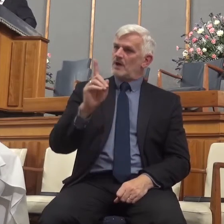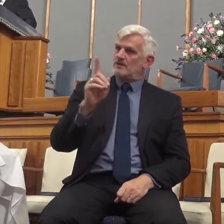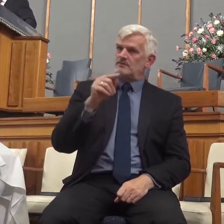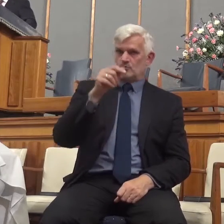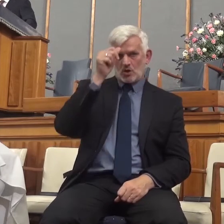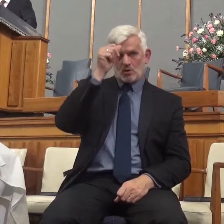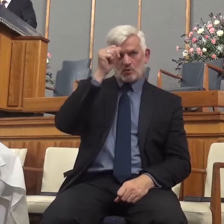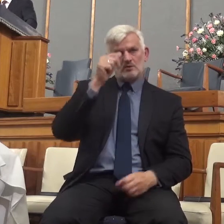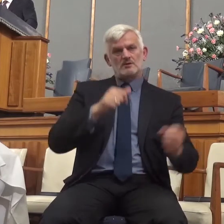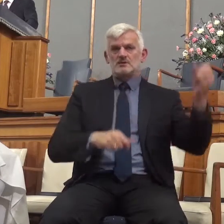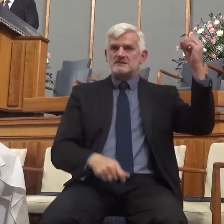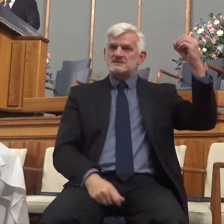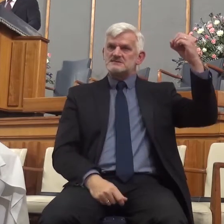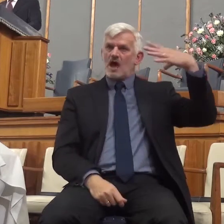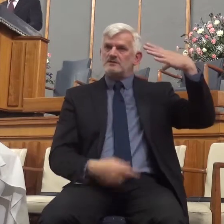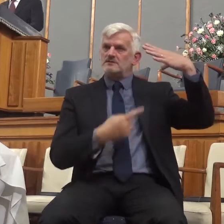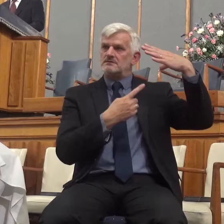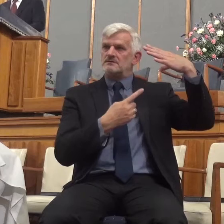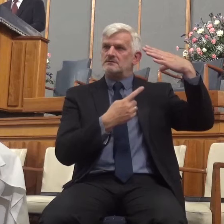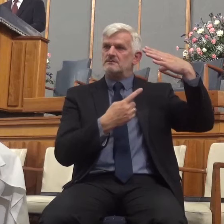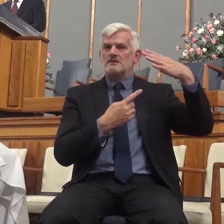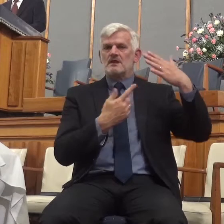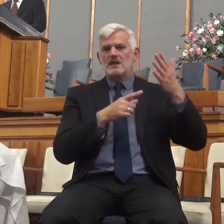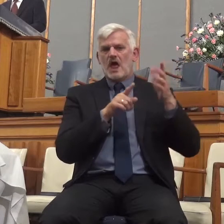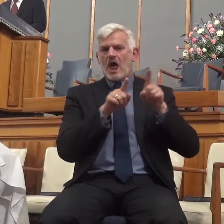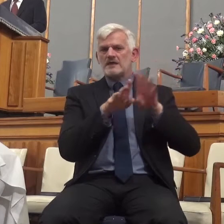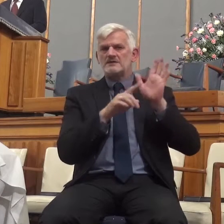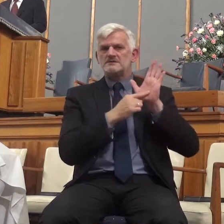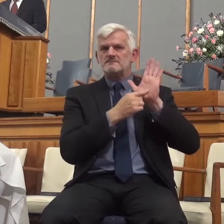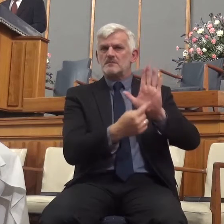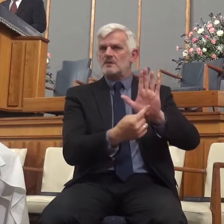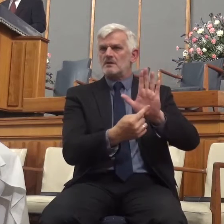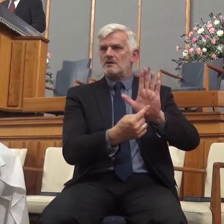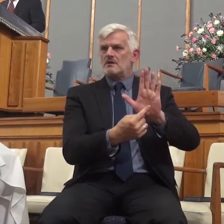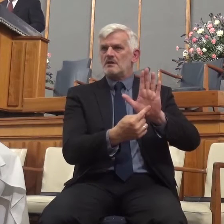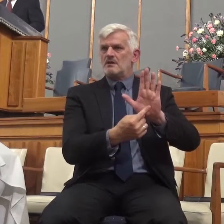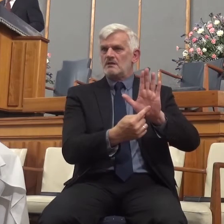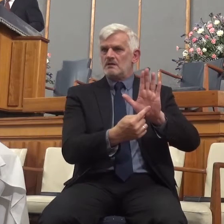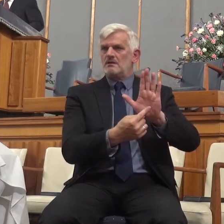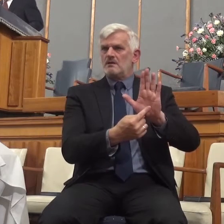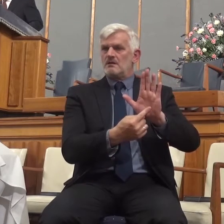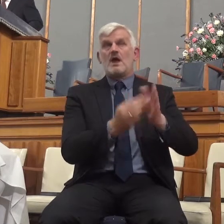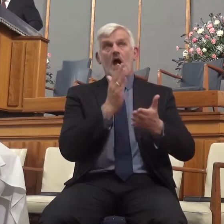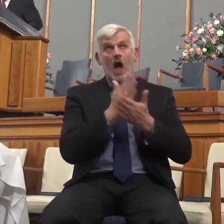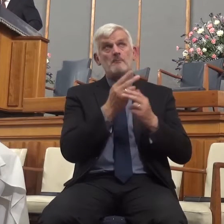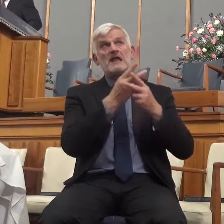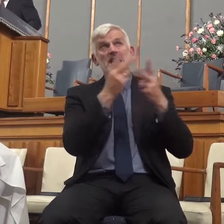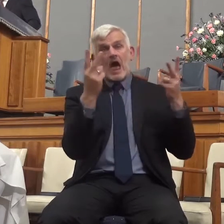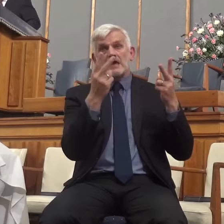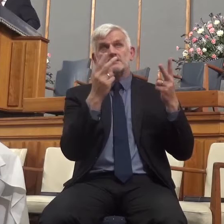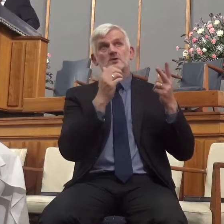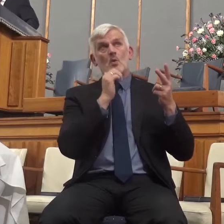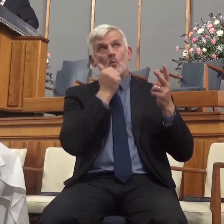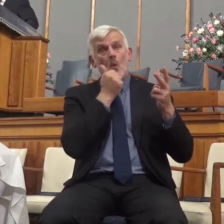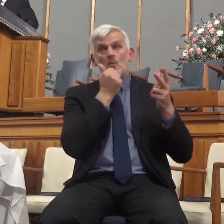some particularly, they are used figuratively, not just to describe literal light and